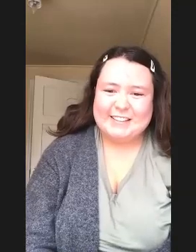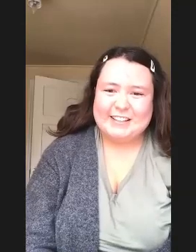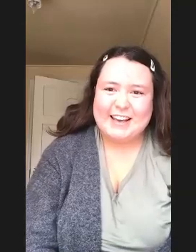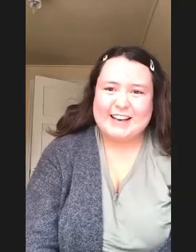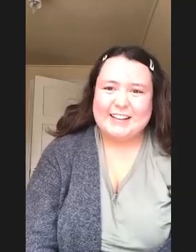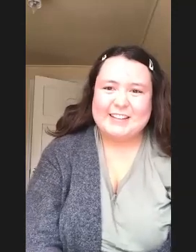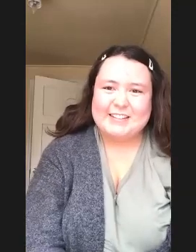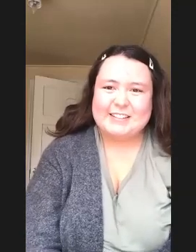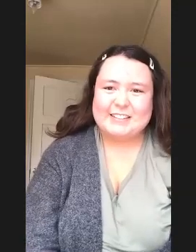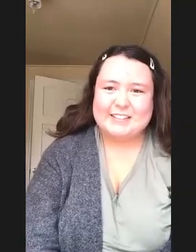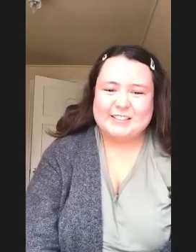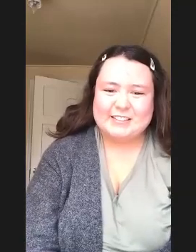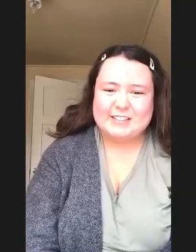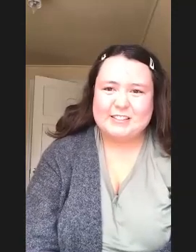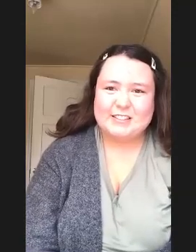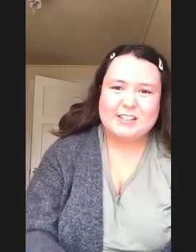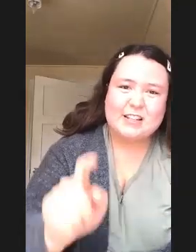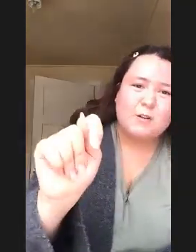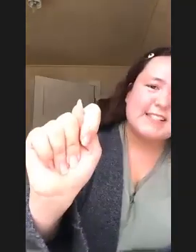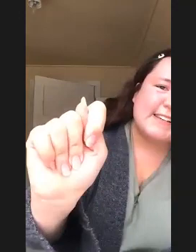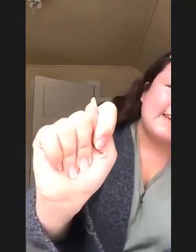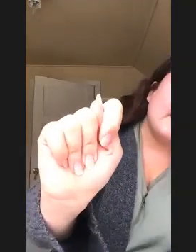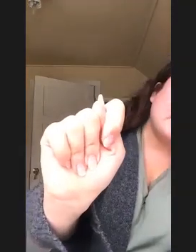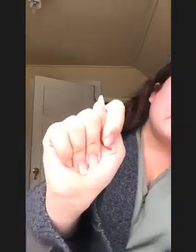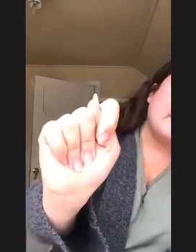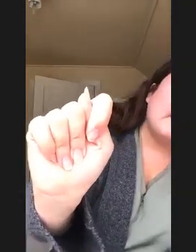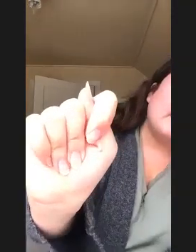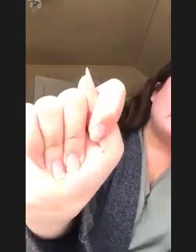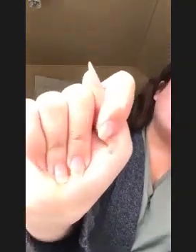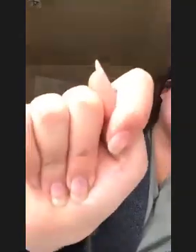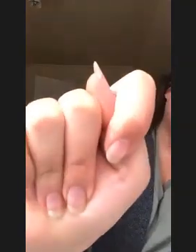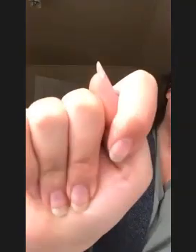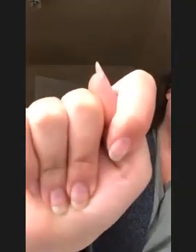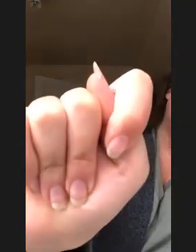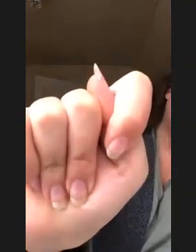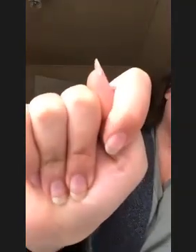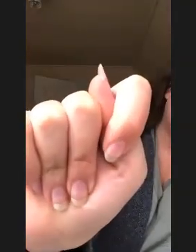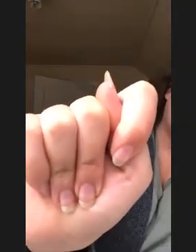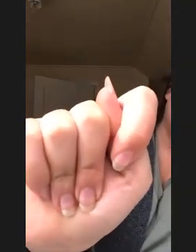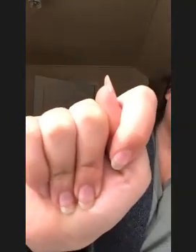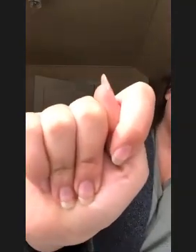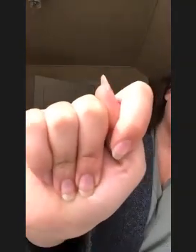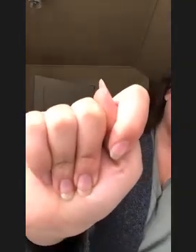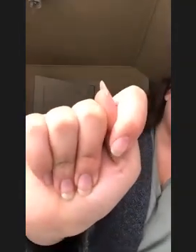T. Yeah. What's T? Oh, T, T. Yeah. And then